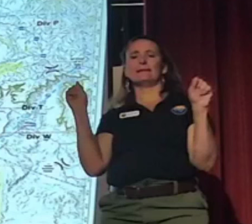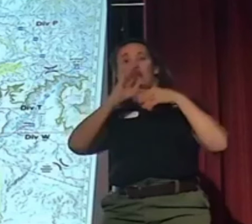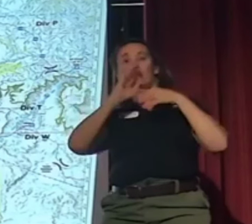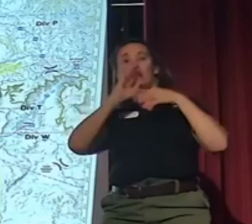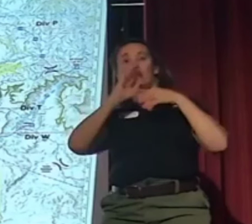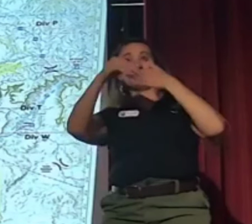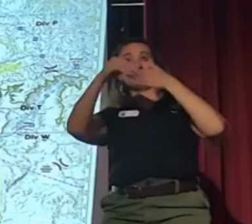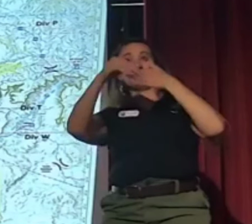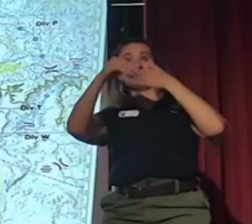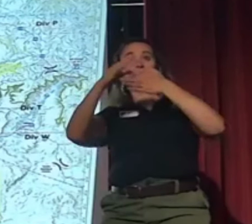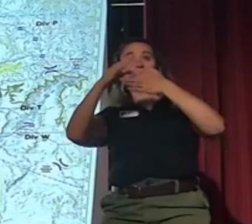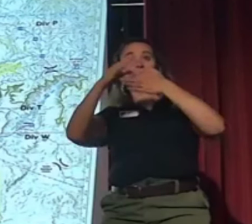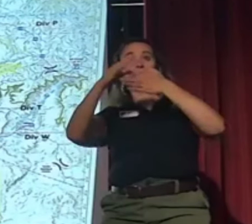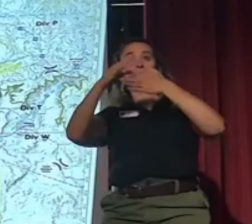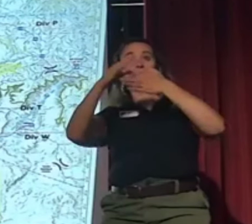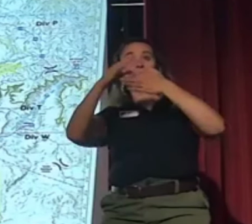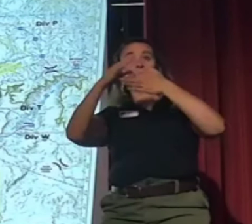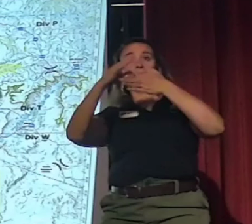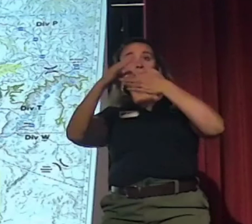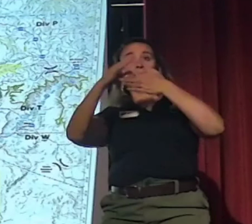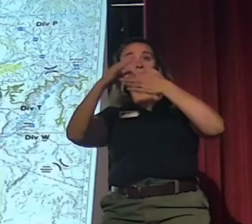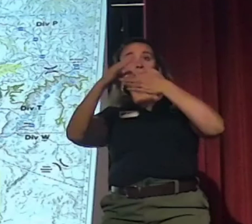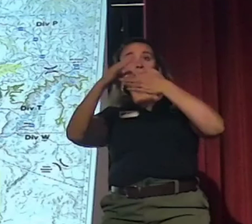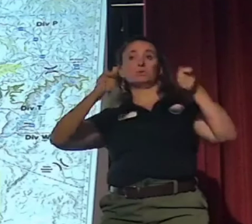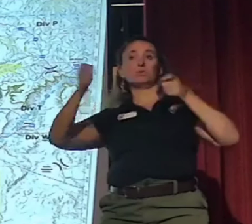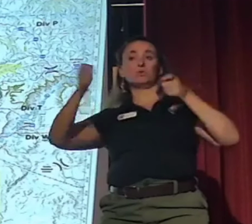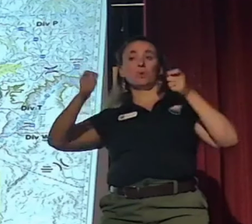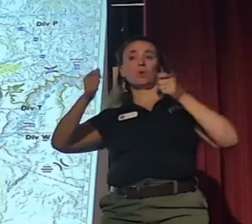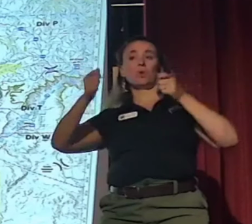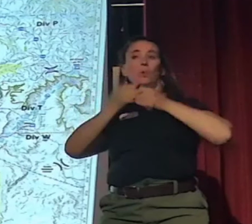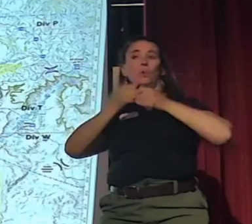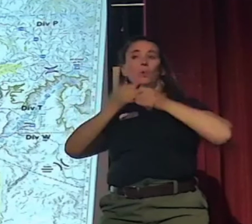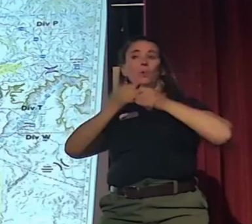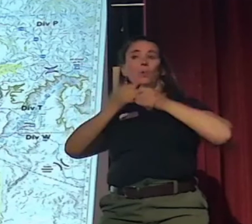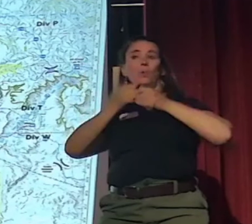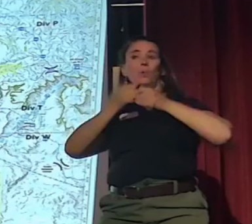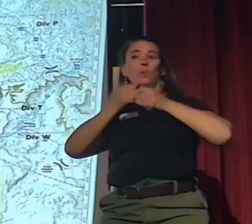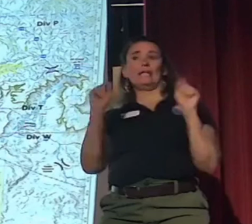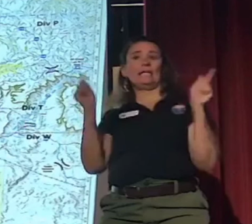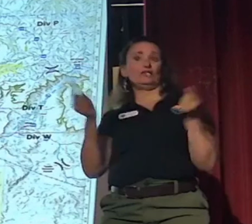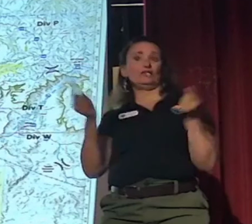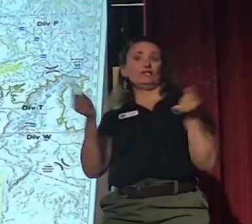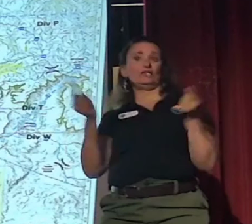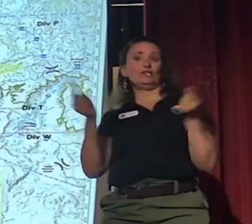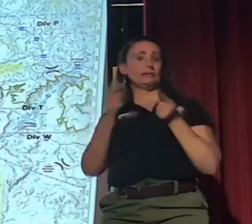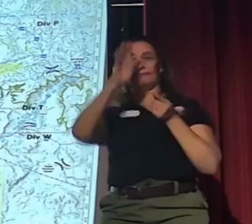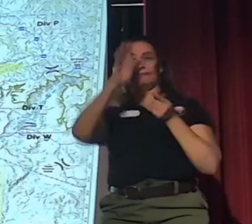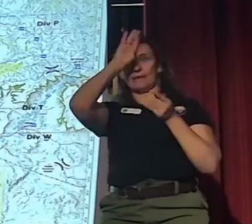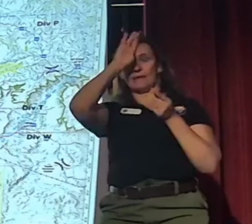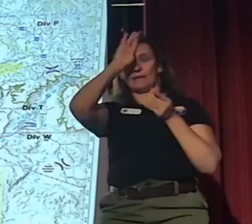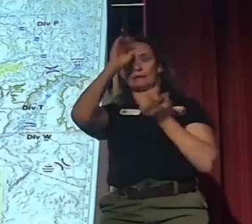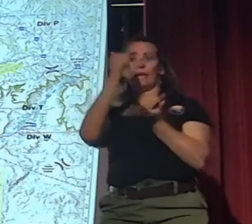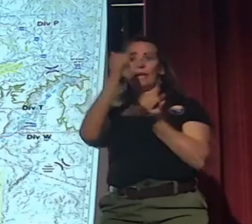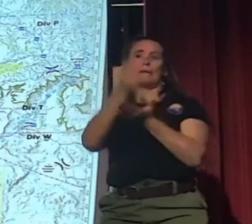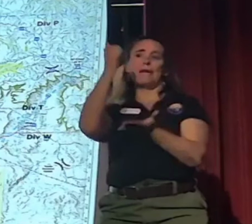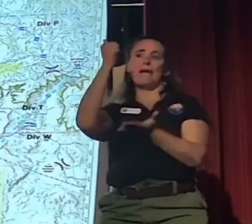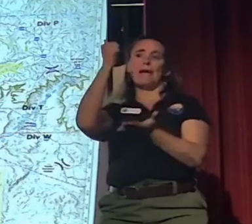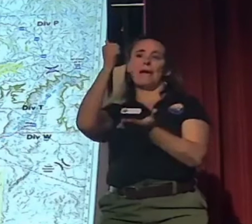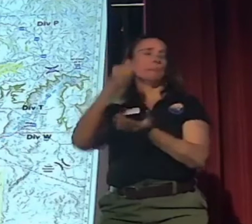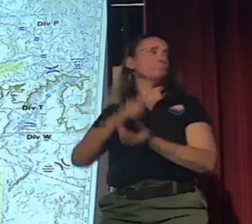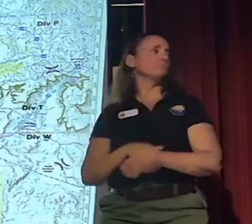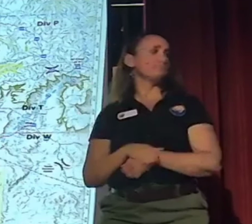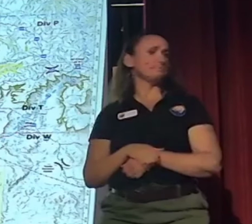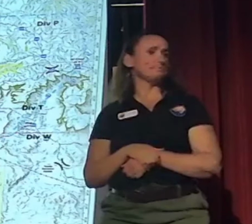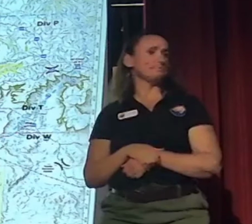the very best job and get this thing under control without any firefighters being injured. Amen. Thank you,